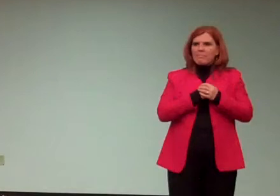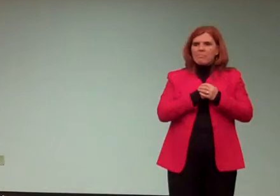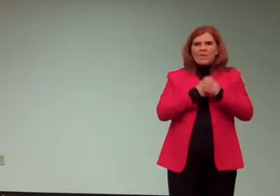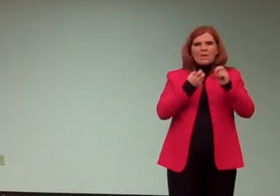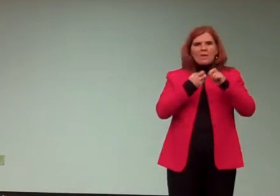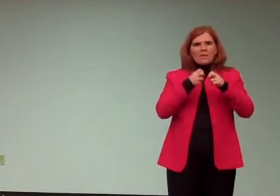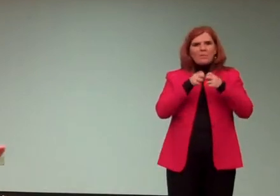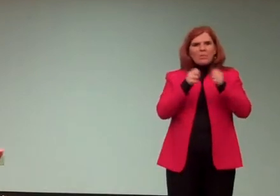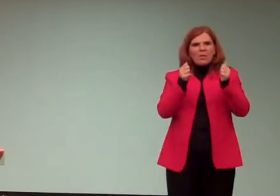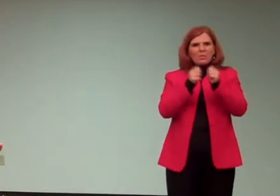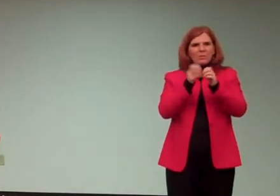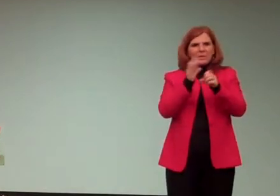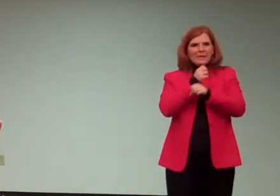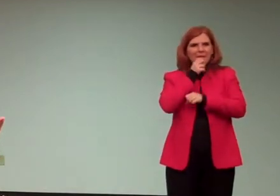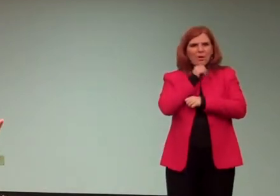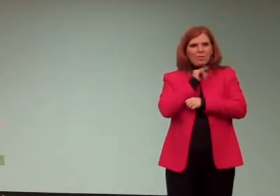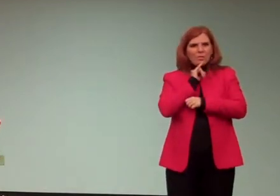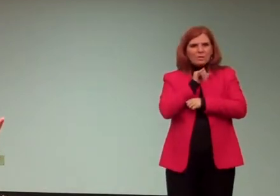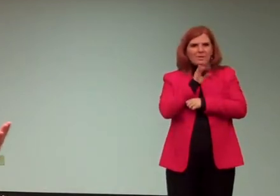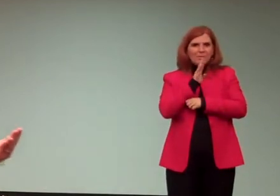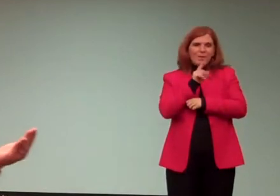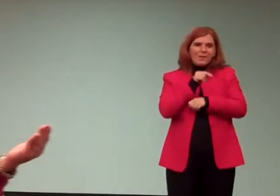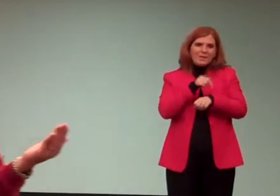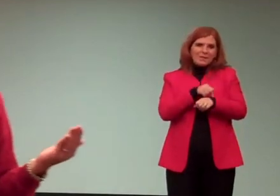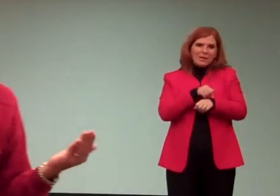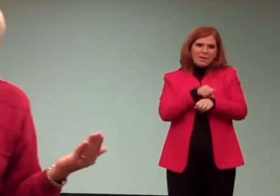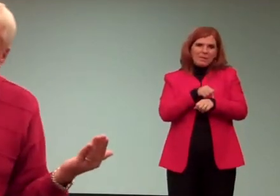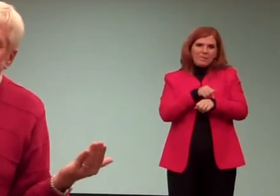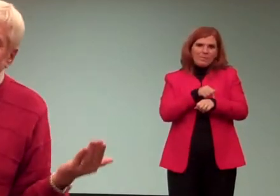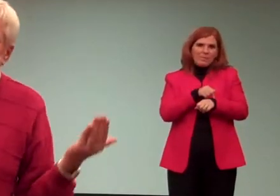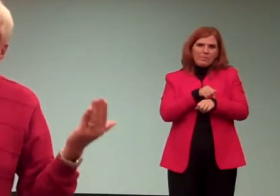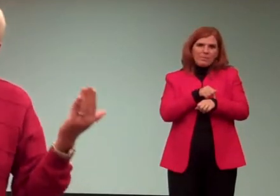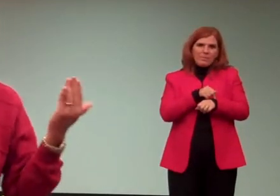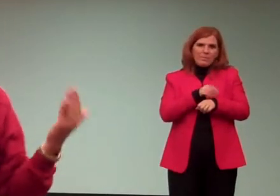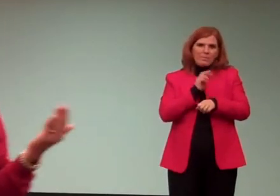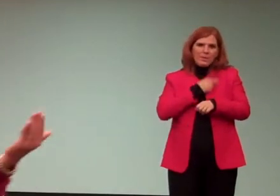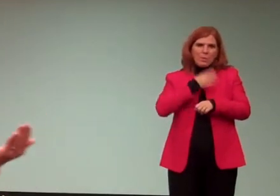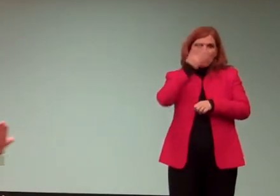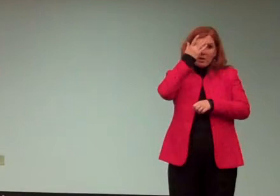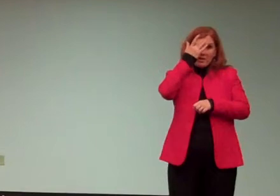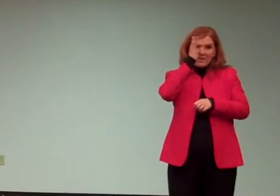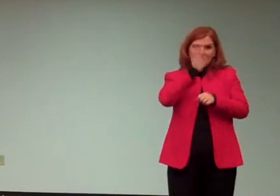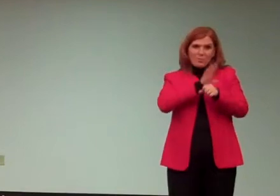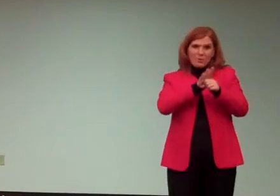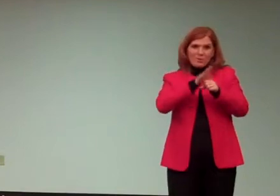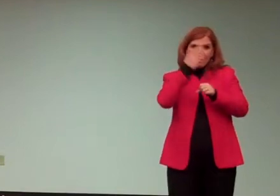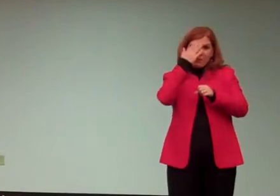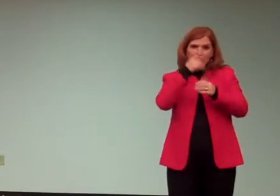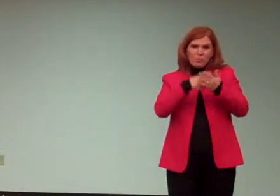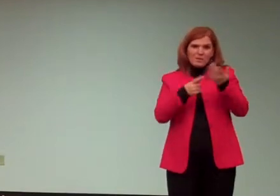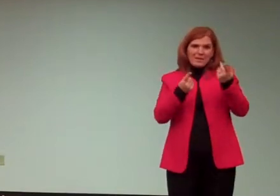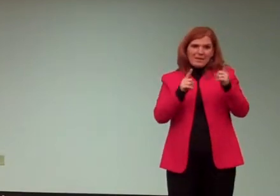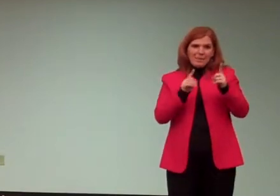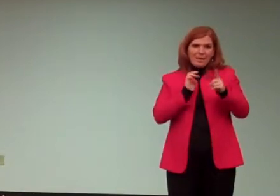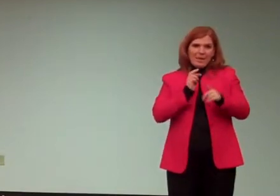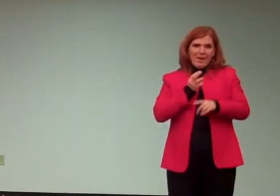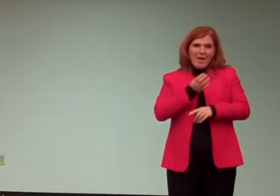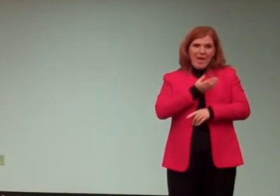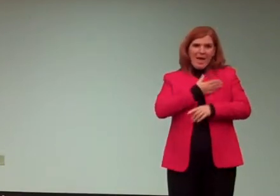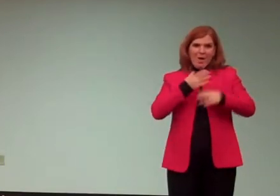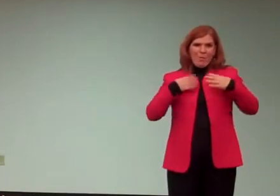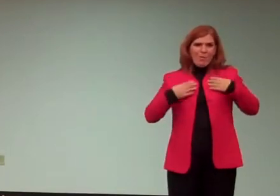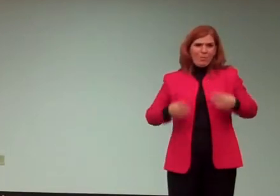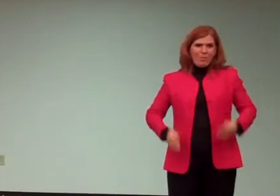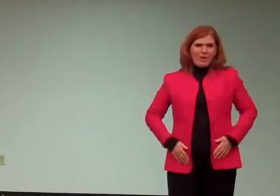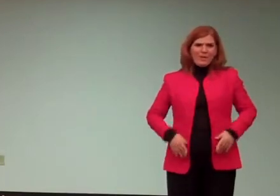The problem with getting old is by the time that we're smart enough to know what's going on, our bodies are